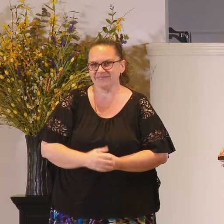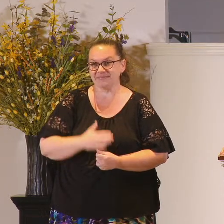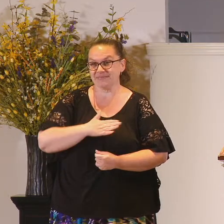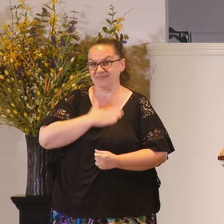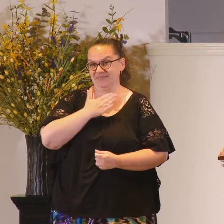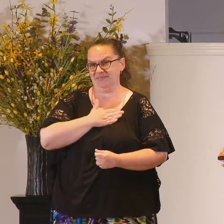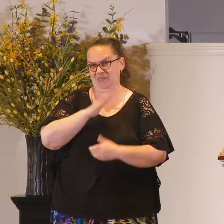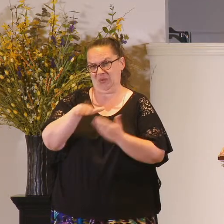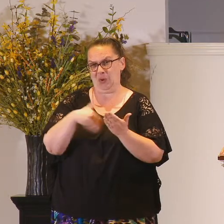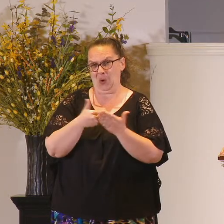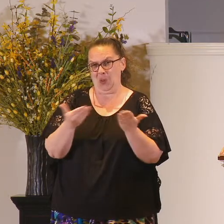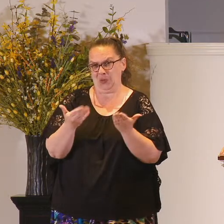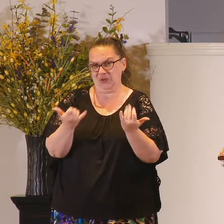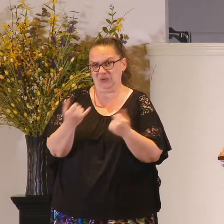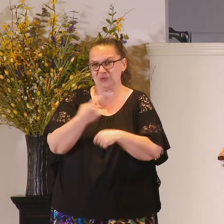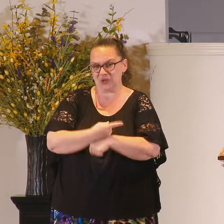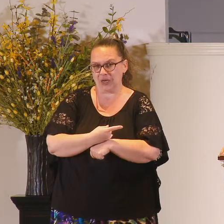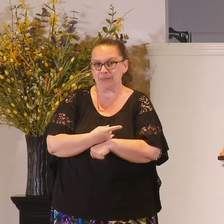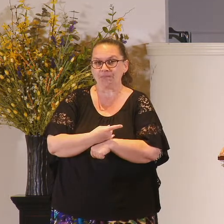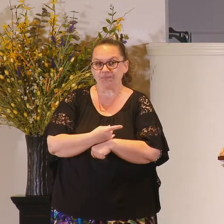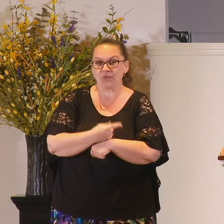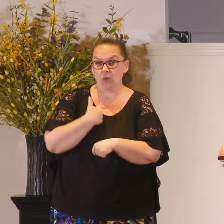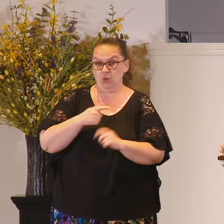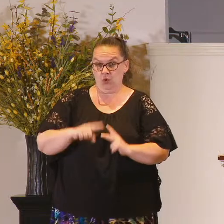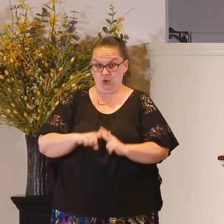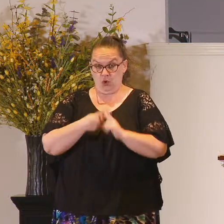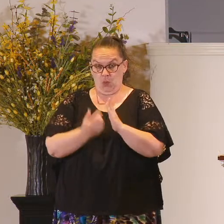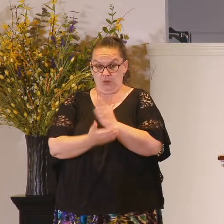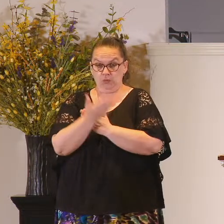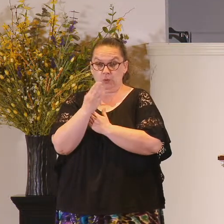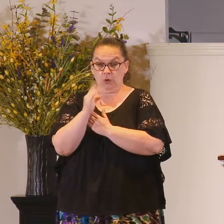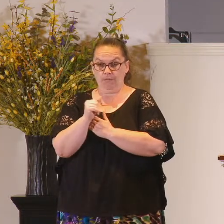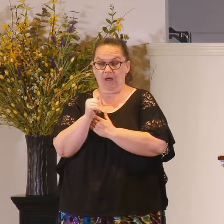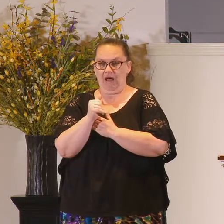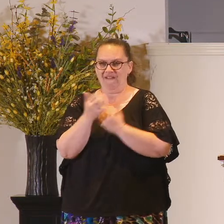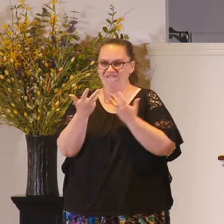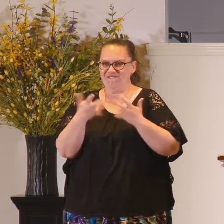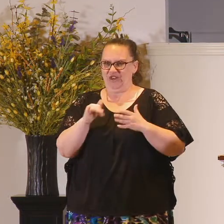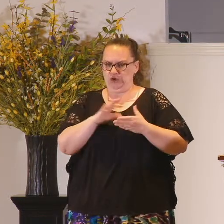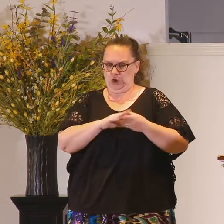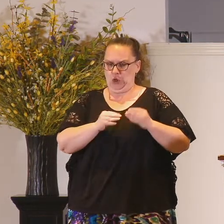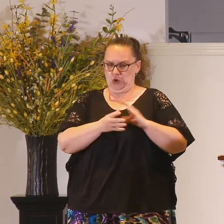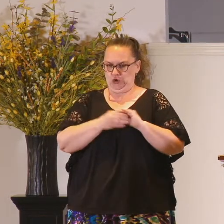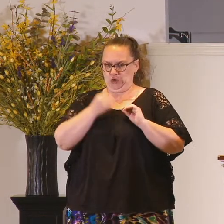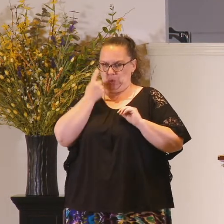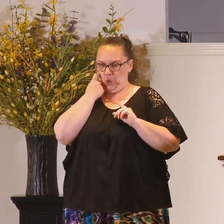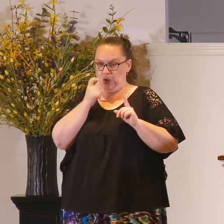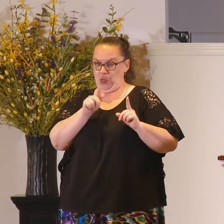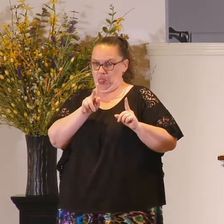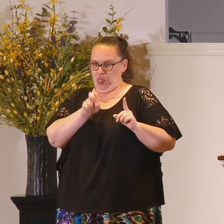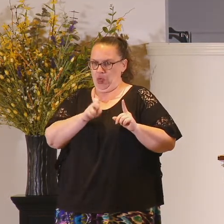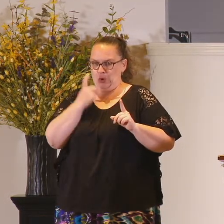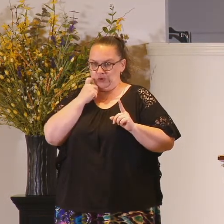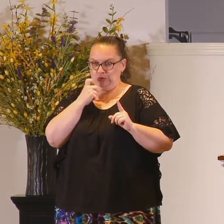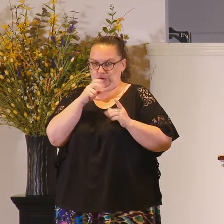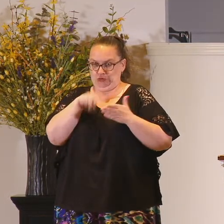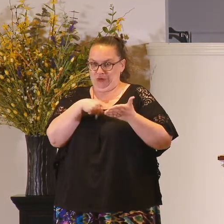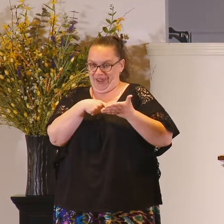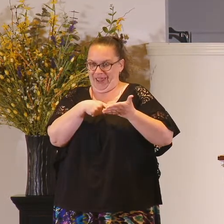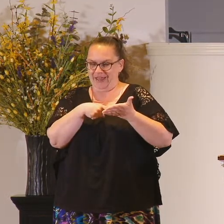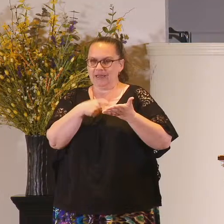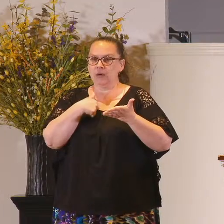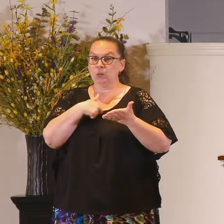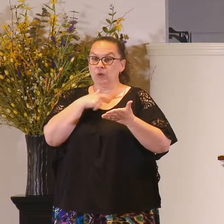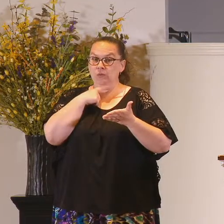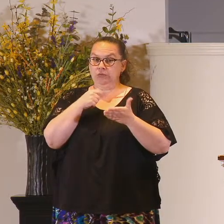Glad everybody's here today. We're going to start this morning by completing the story that Luke just started for us, but